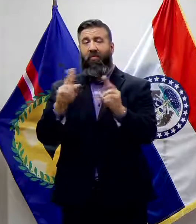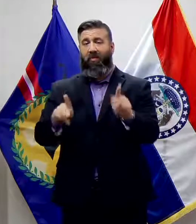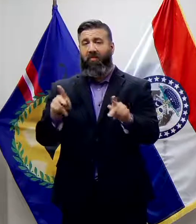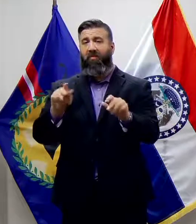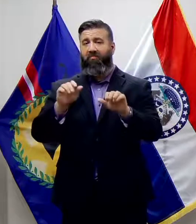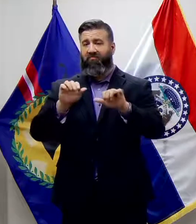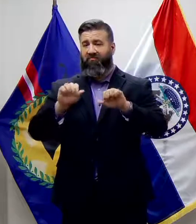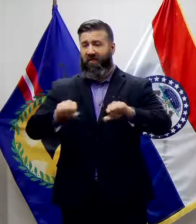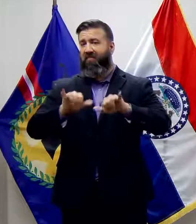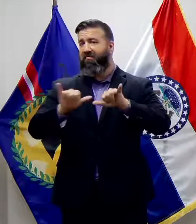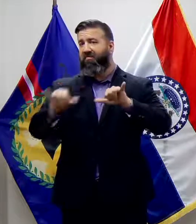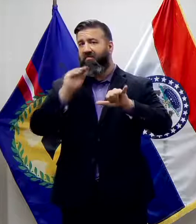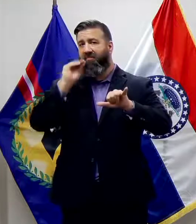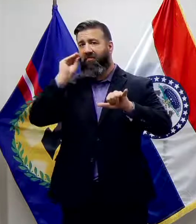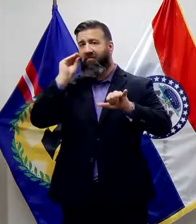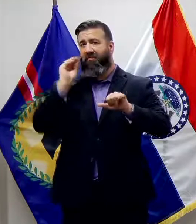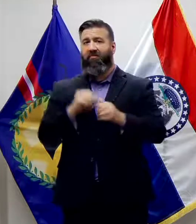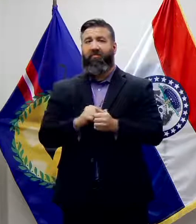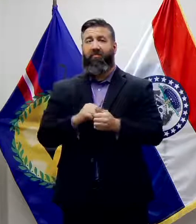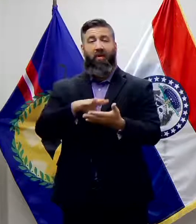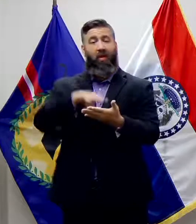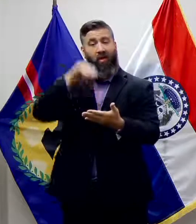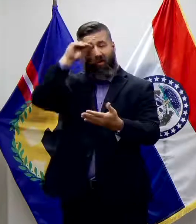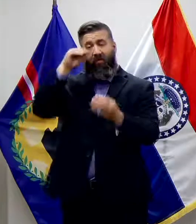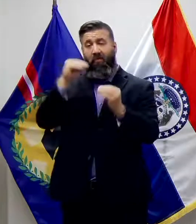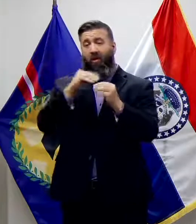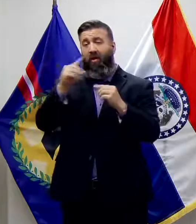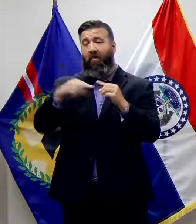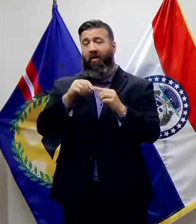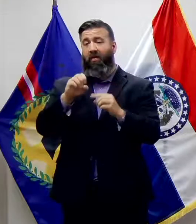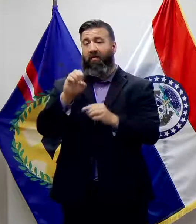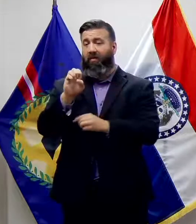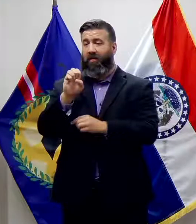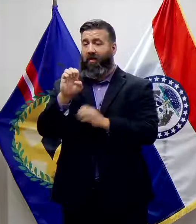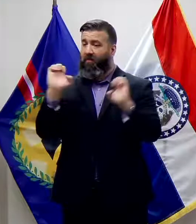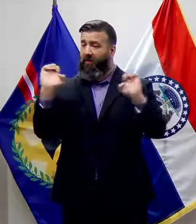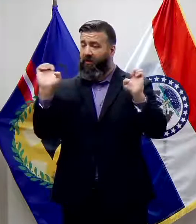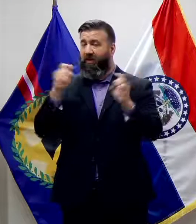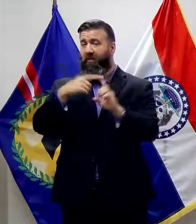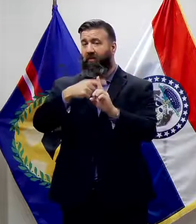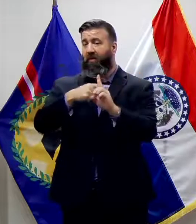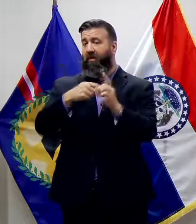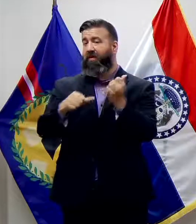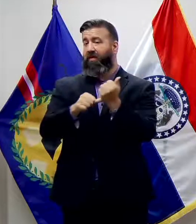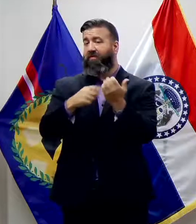stay in their homes. To learn more about the Emergency Rental Assistance Program, please go to